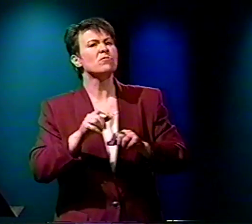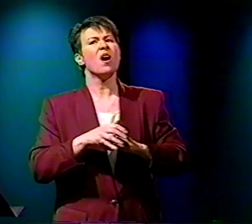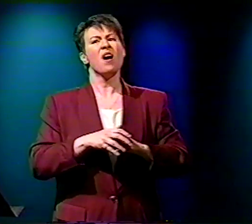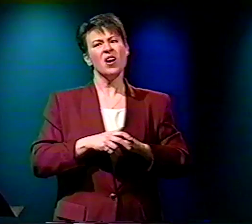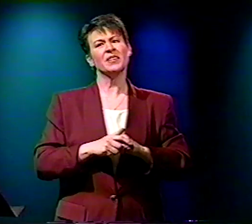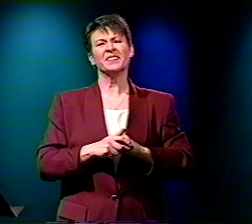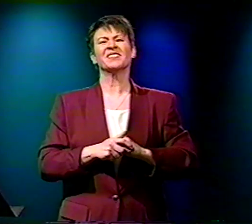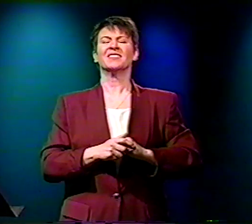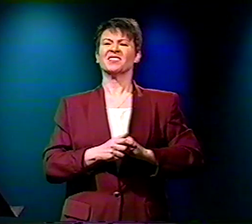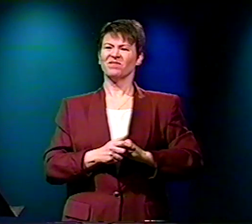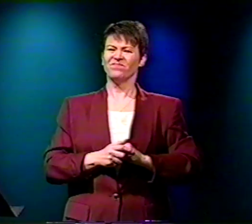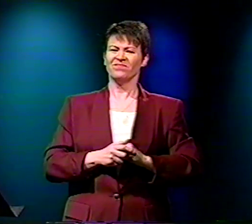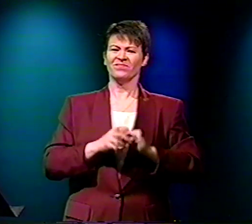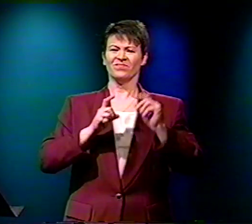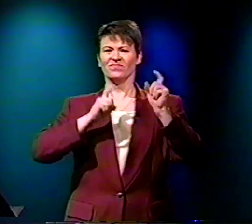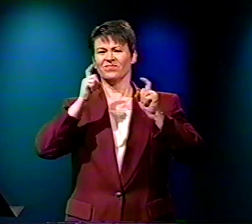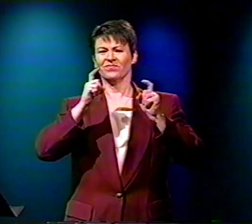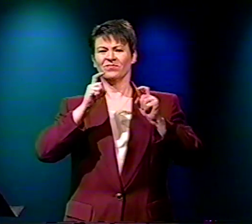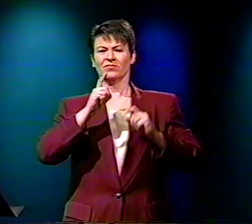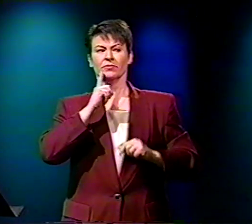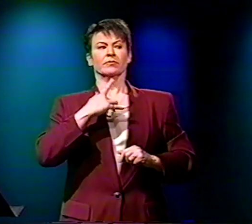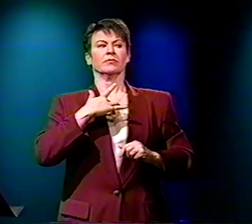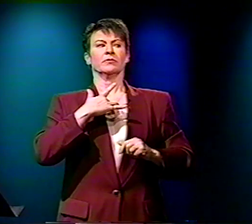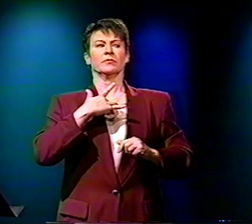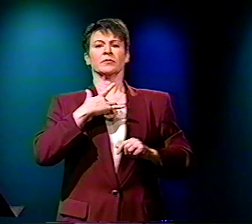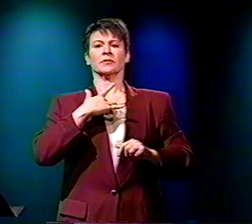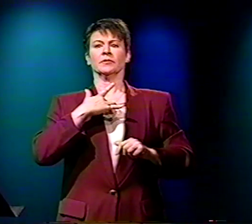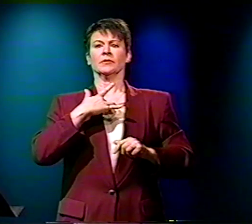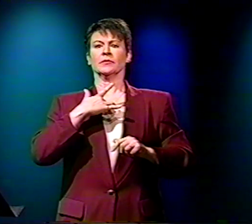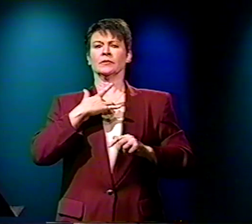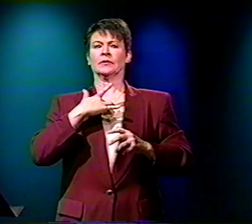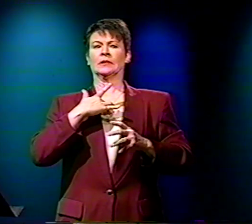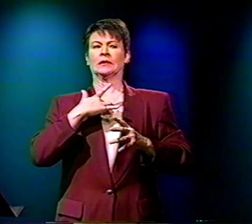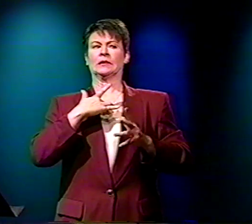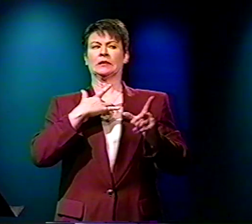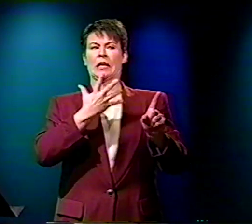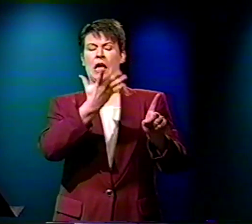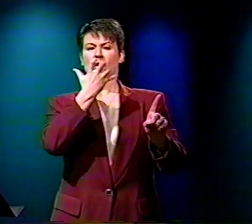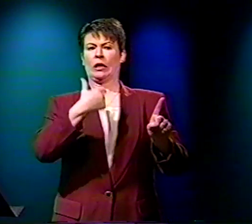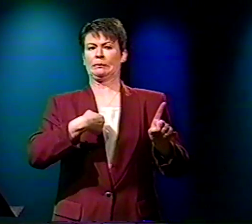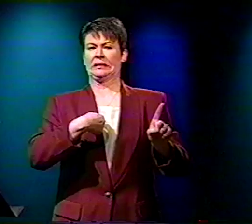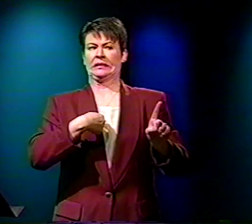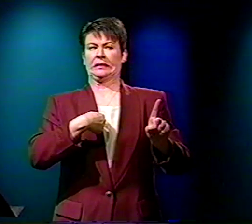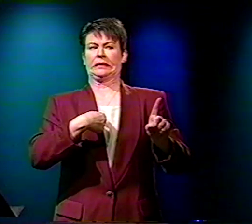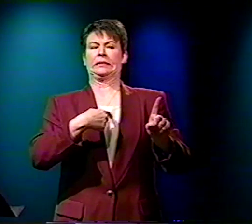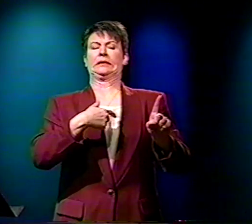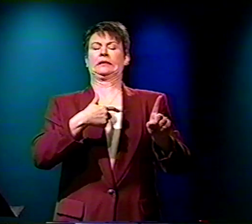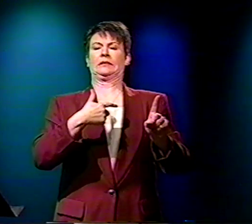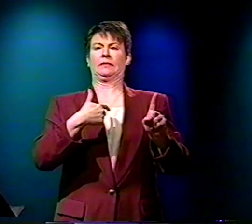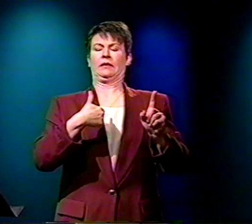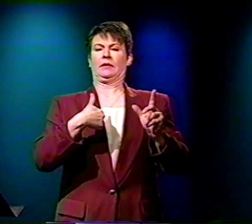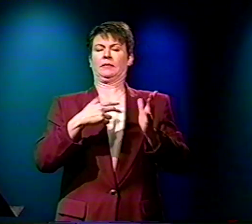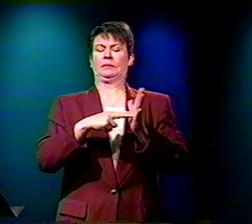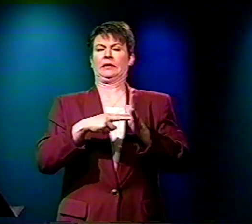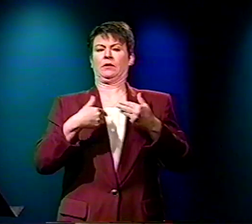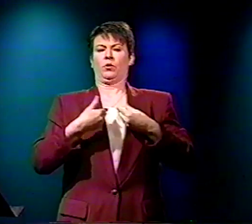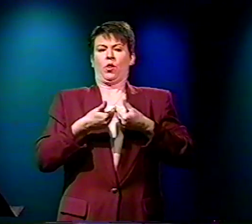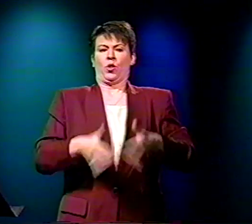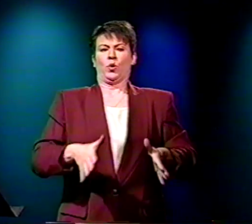yes, I plan to ask a few questions. And immediately the response from the interpreter, the non-manual markers, which send, you know, the message to the deaf person that the interpreter is